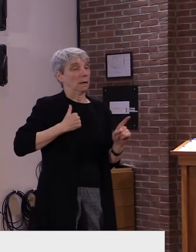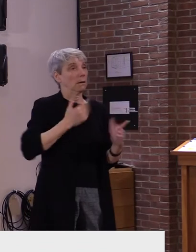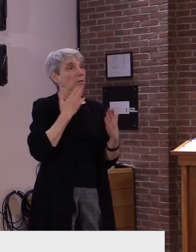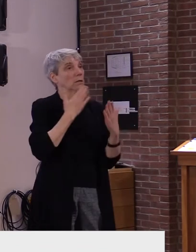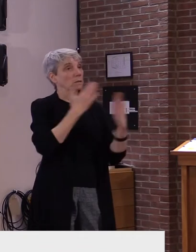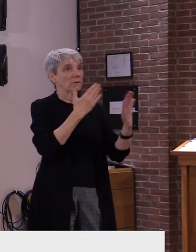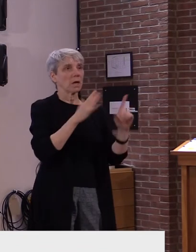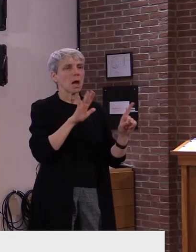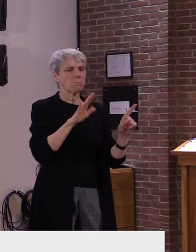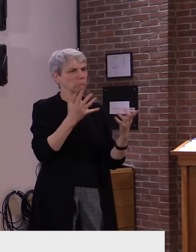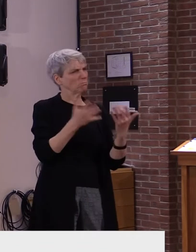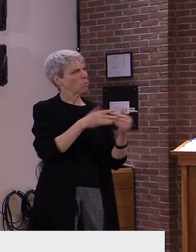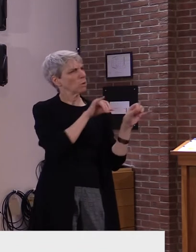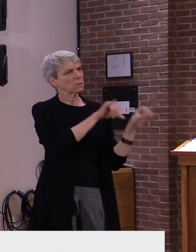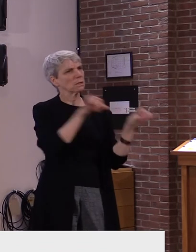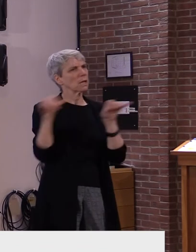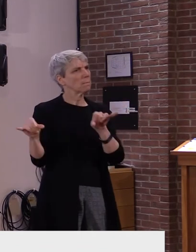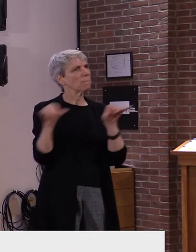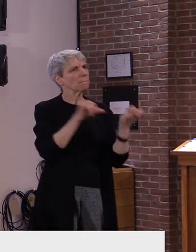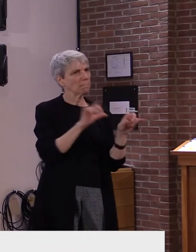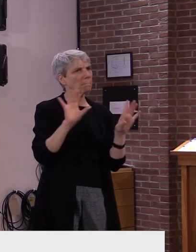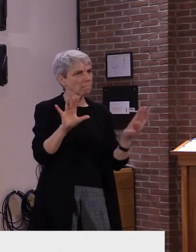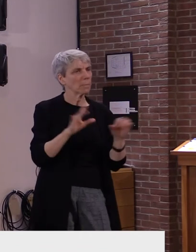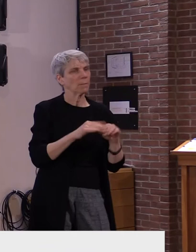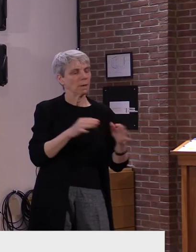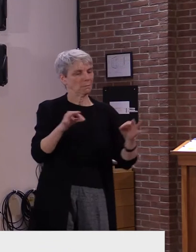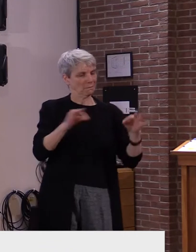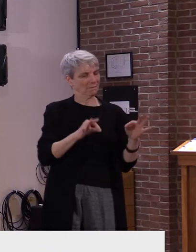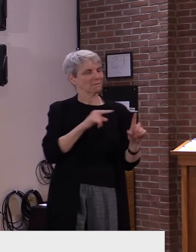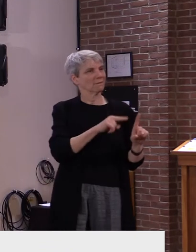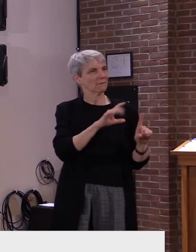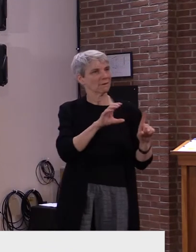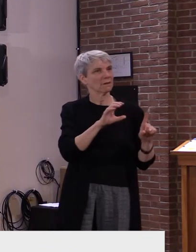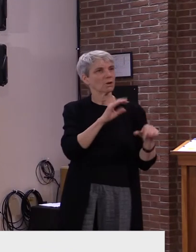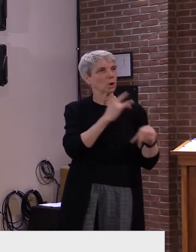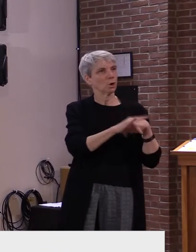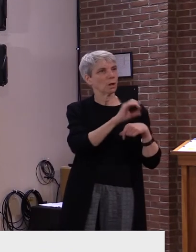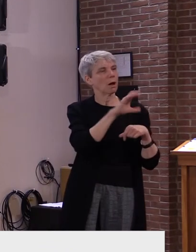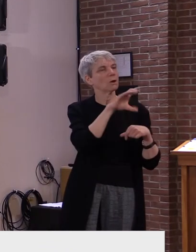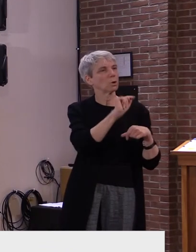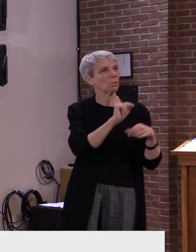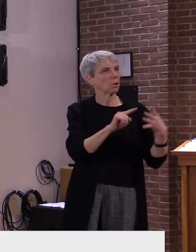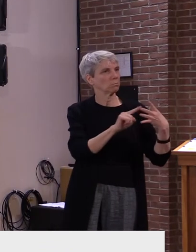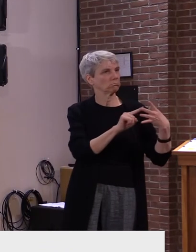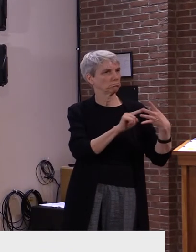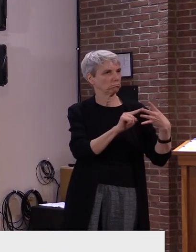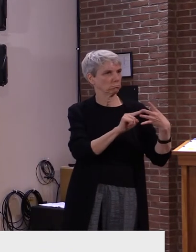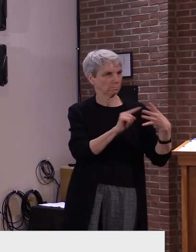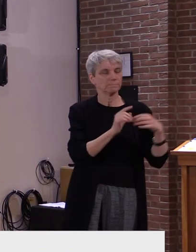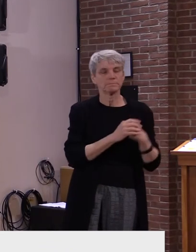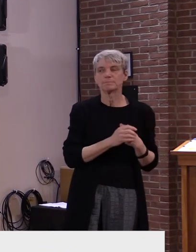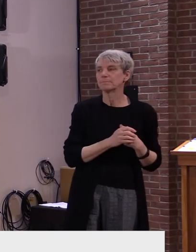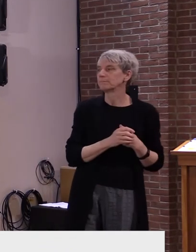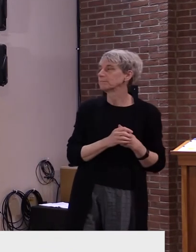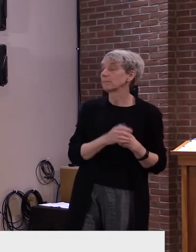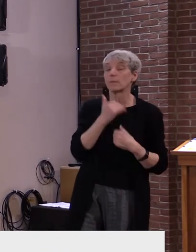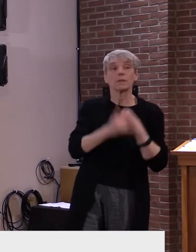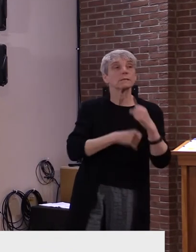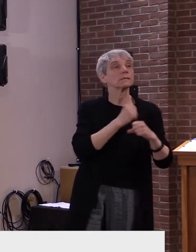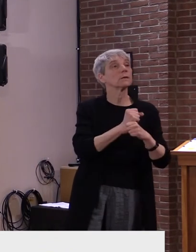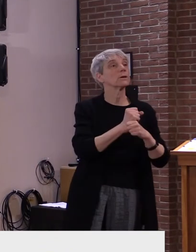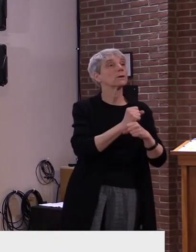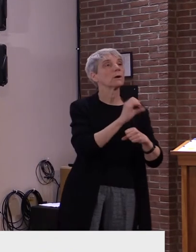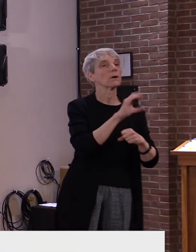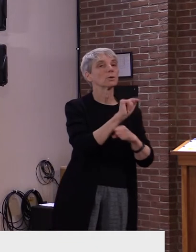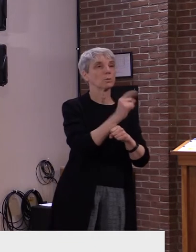celebrate here in the united states their thanksgiving is the second week of october this year was october